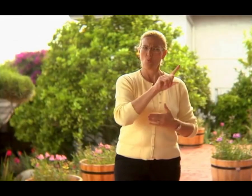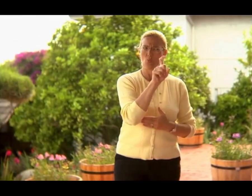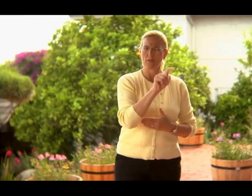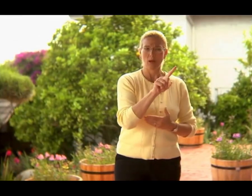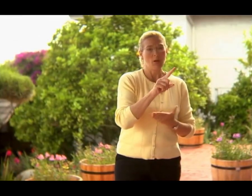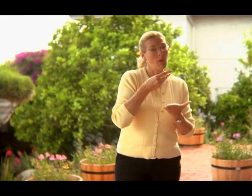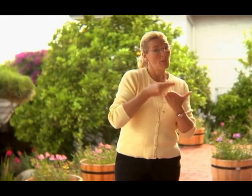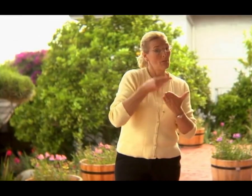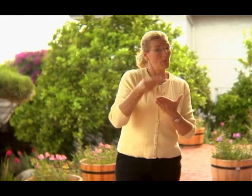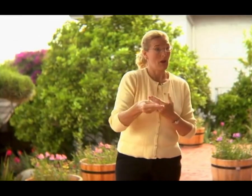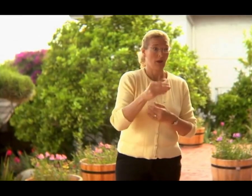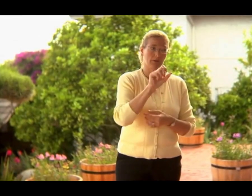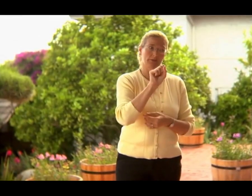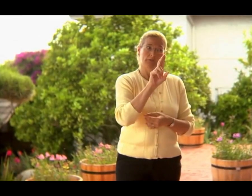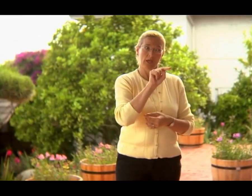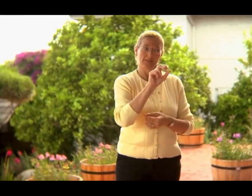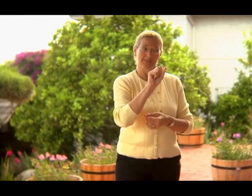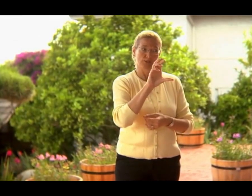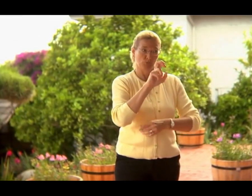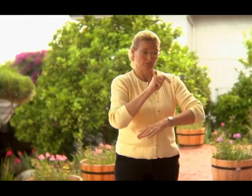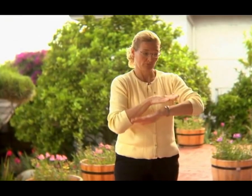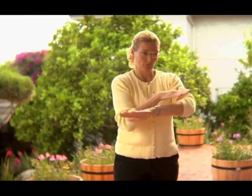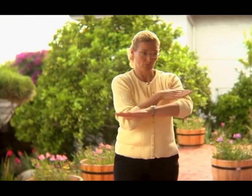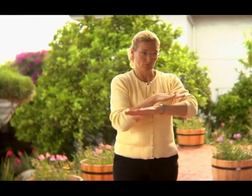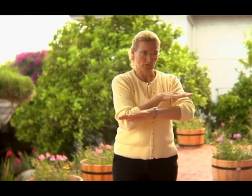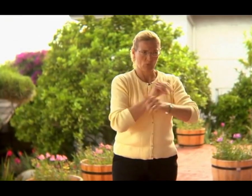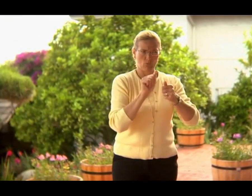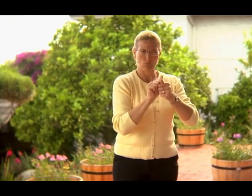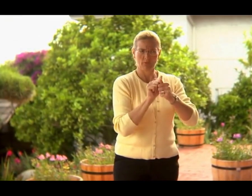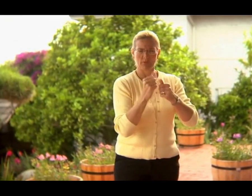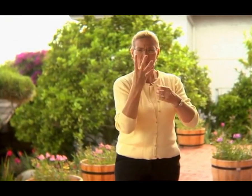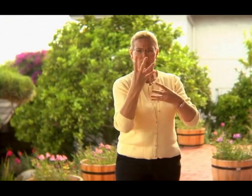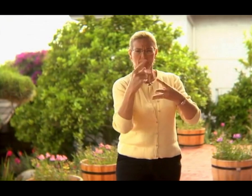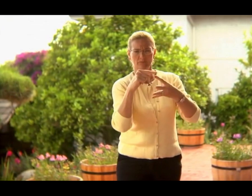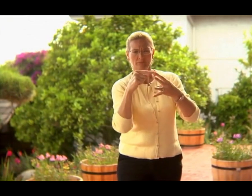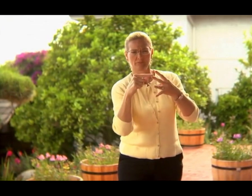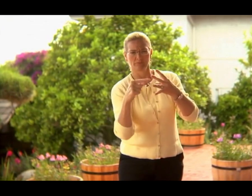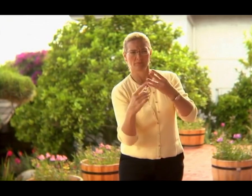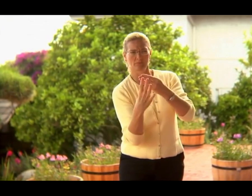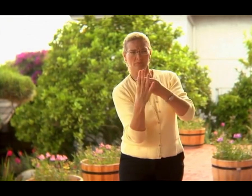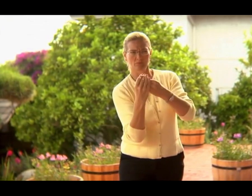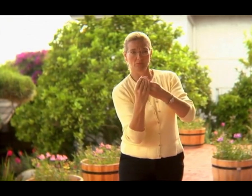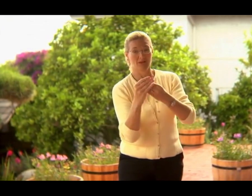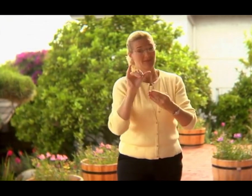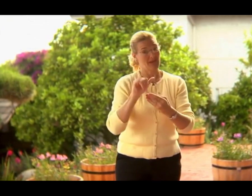Good question. Simply buying a sunscreen lotion with all the 4 components is only part of the